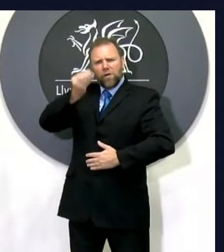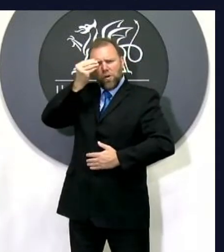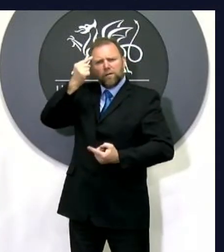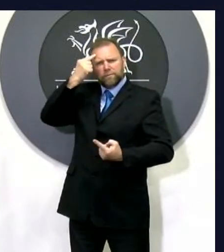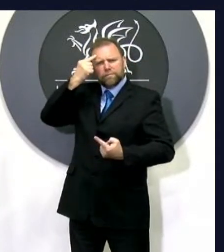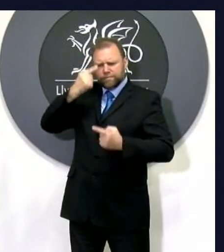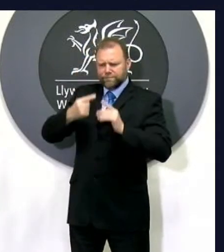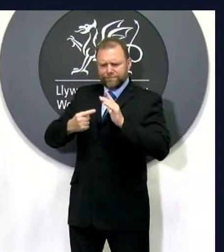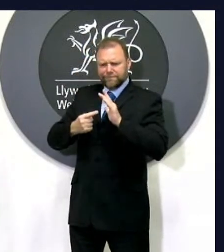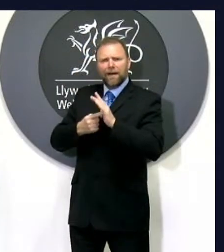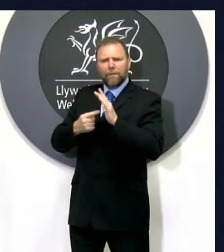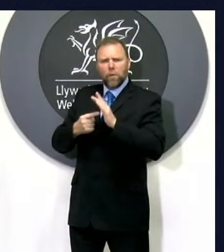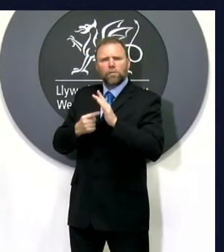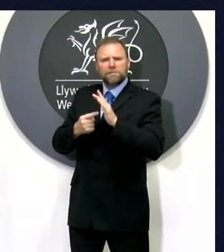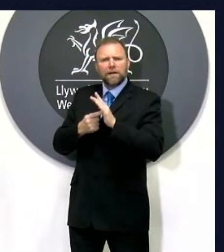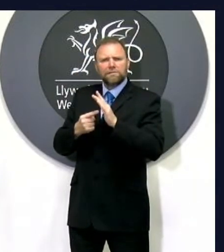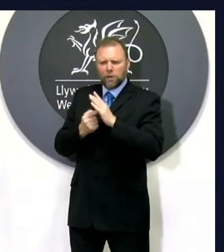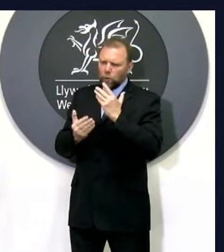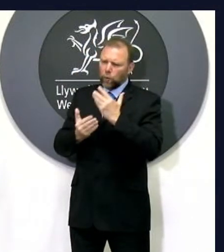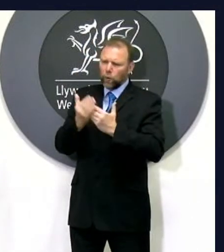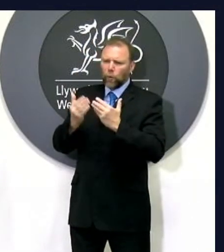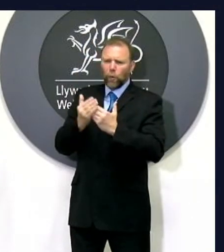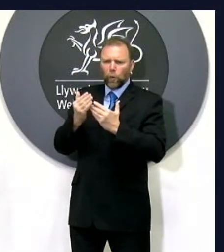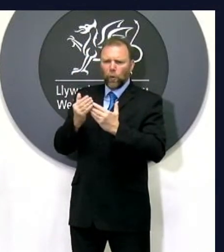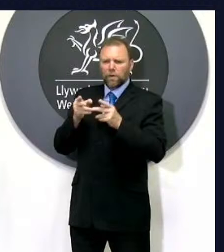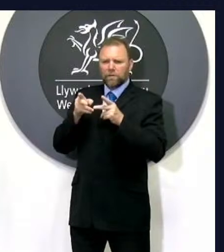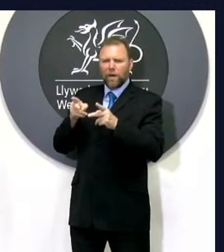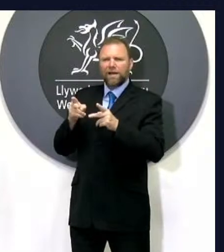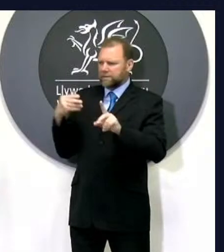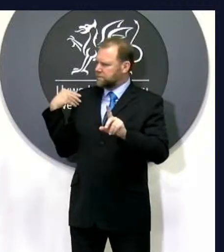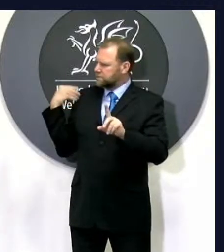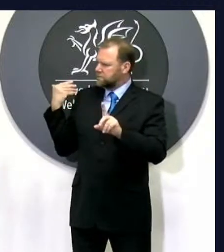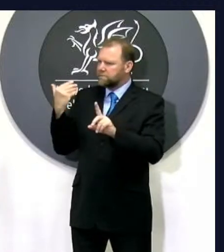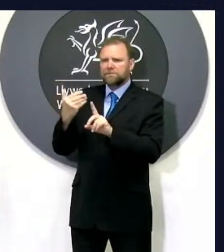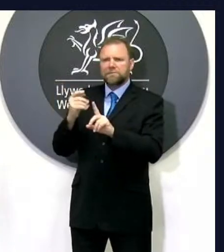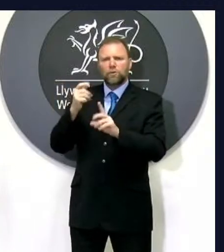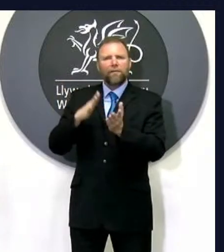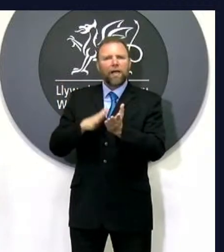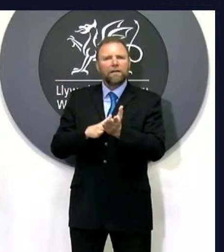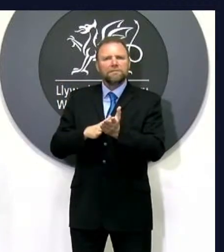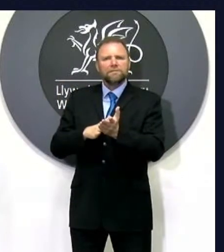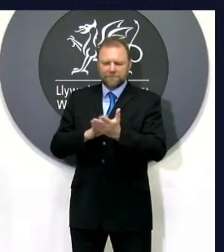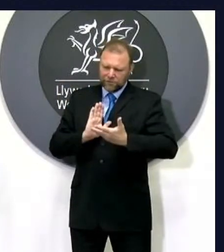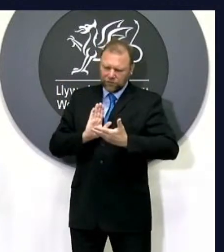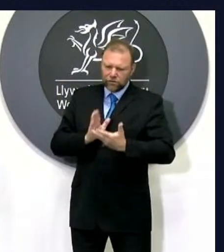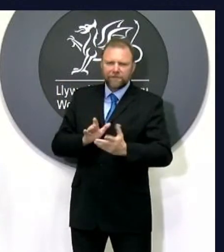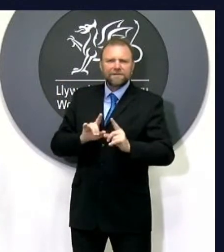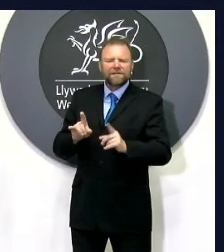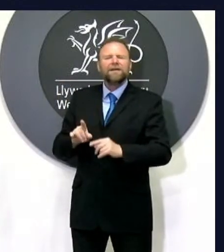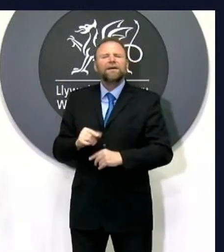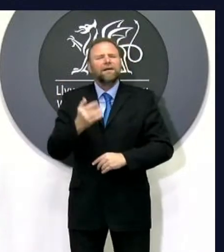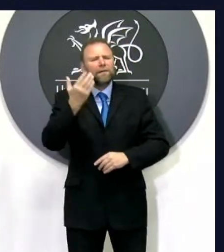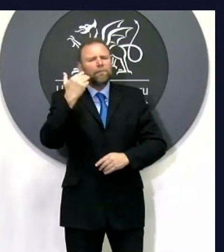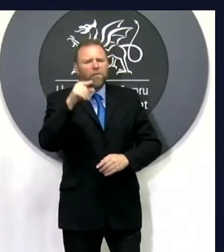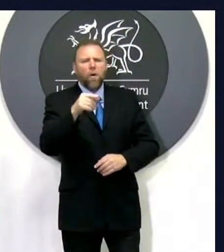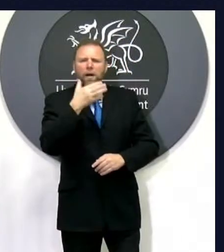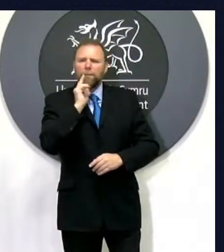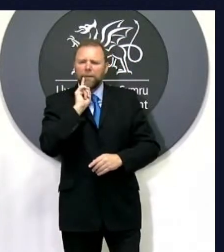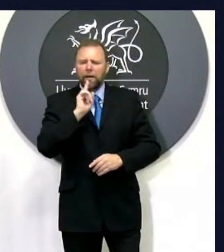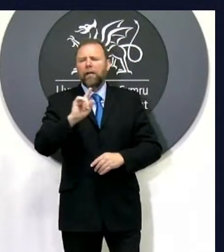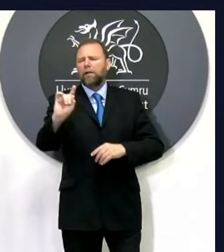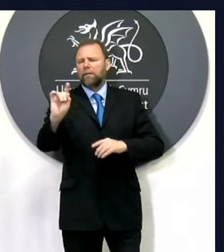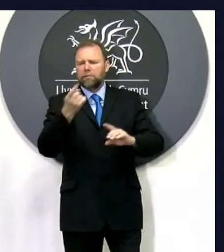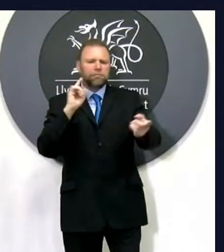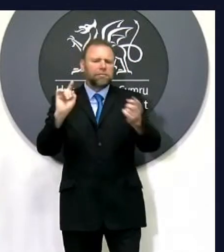year, and our services need to be different and provided differently. People, used to be in the habit of coming to